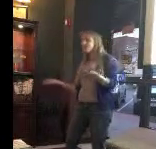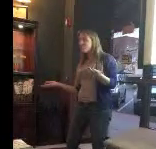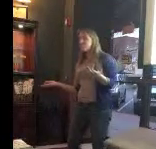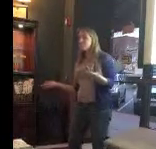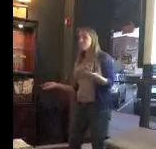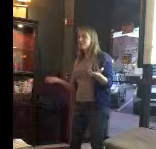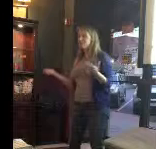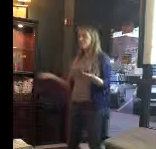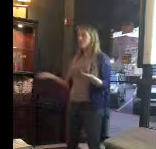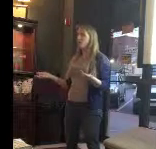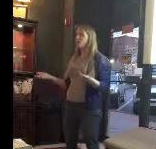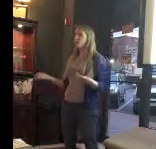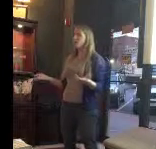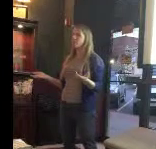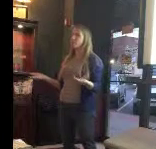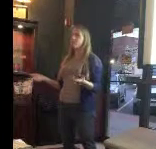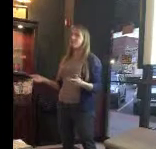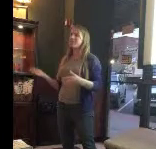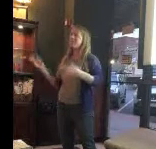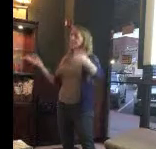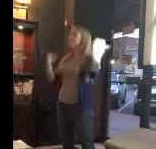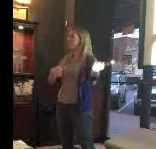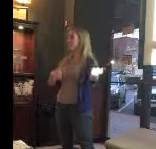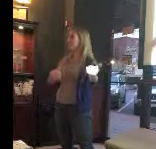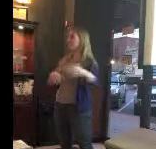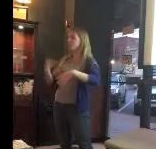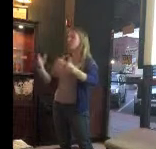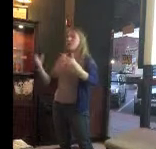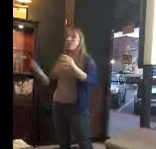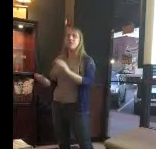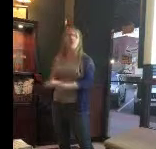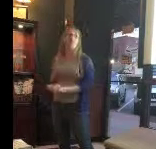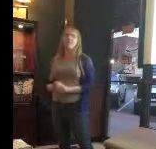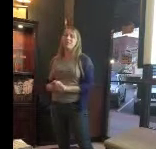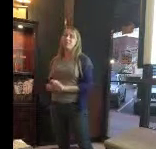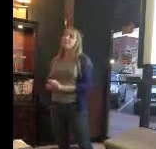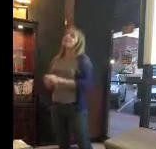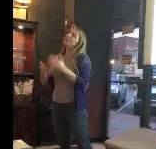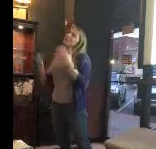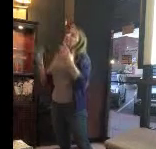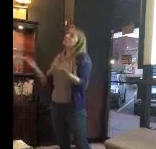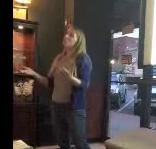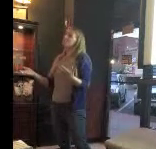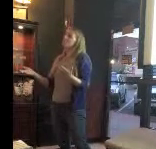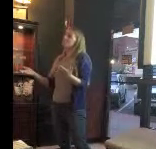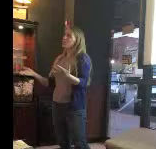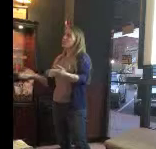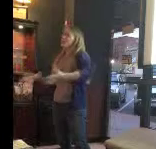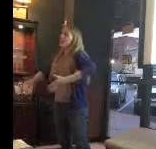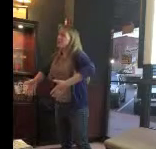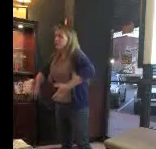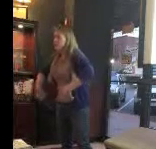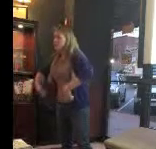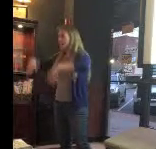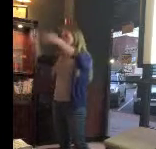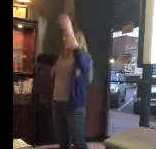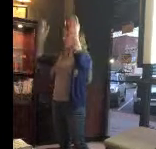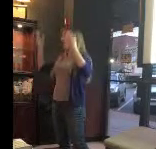zeros, since that's the smallest thing we could have observed, and then do the analysis. We don't have the problem with log of 0. Reasonable, but now you're inflating all your